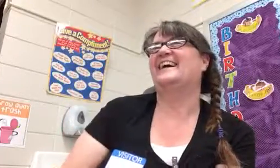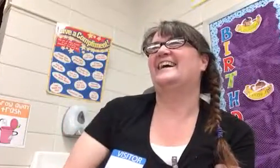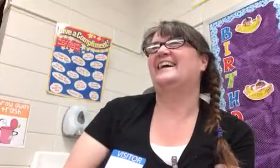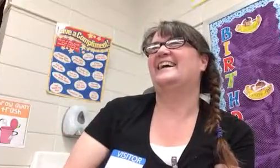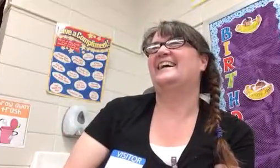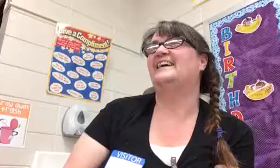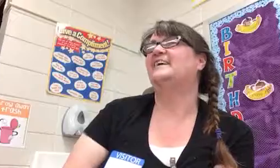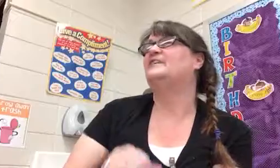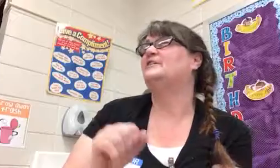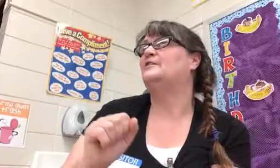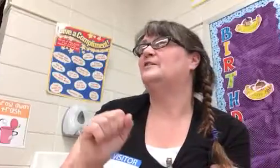Hi, my name is Tobiah.